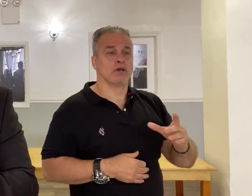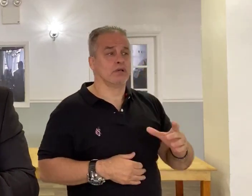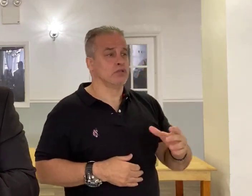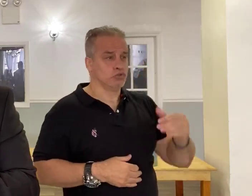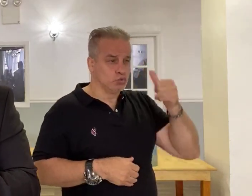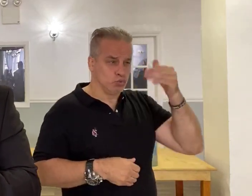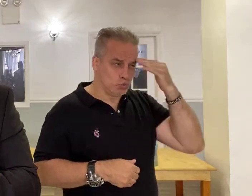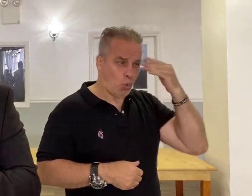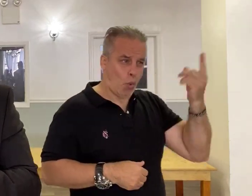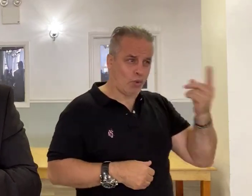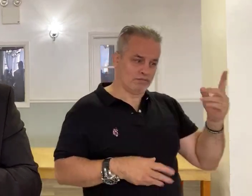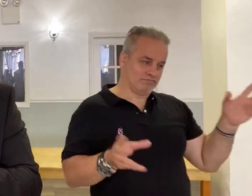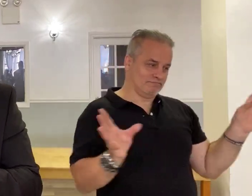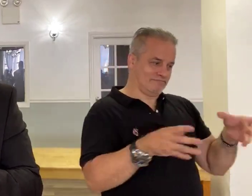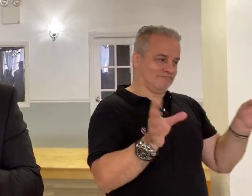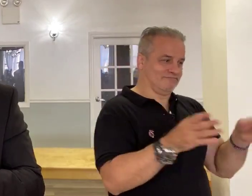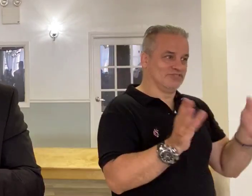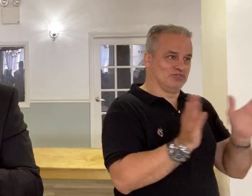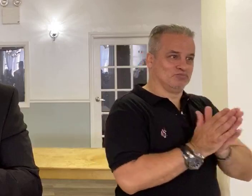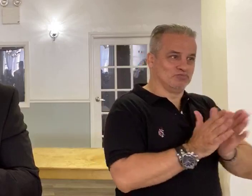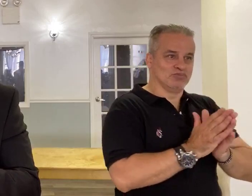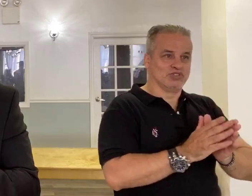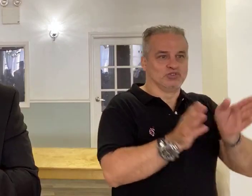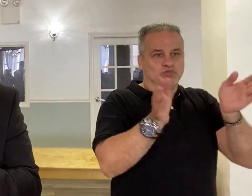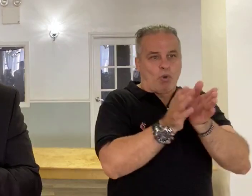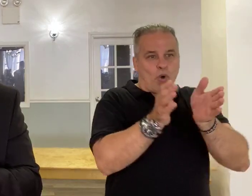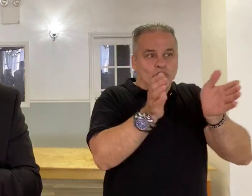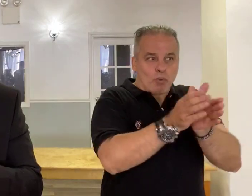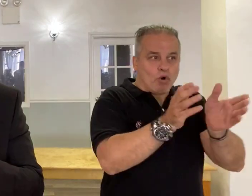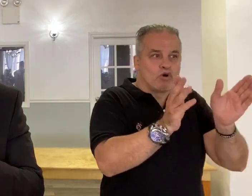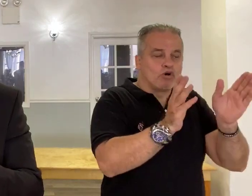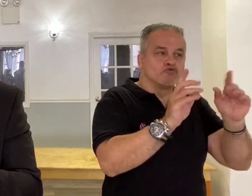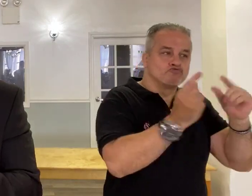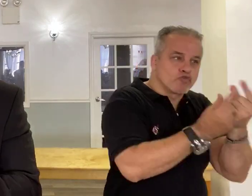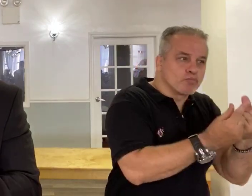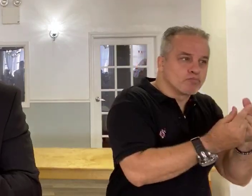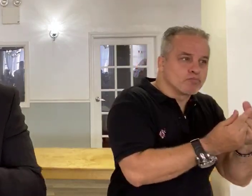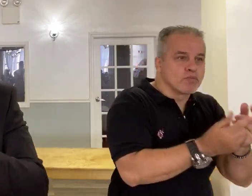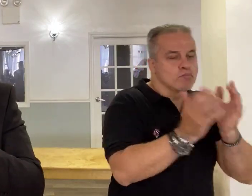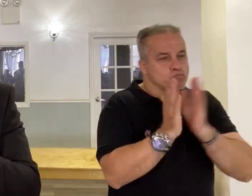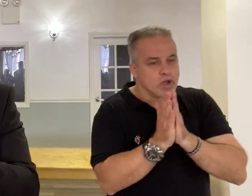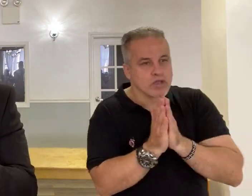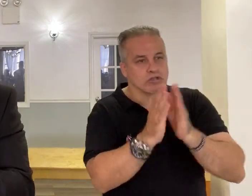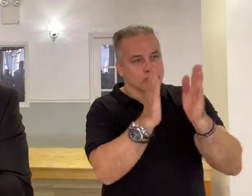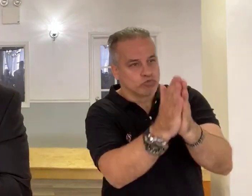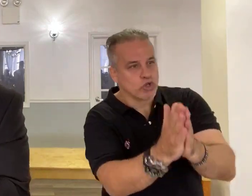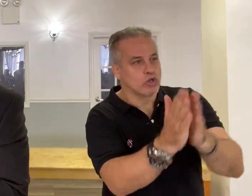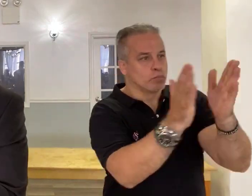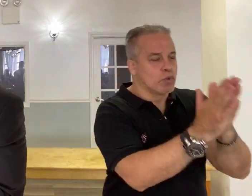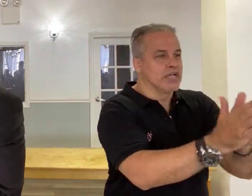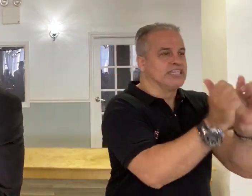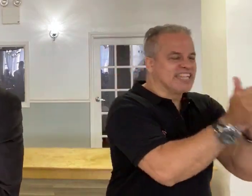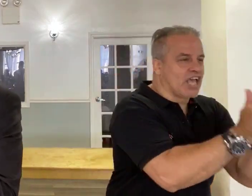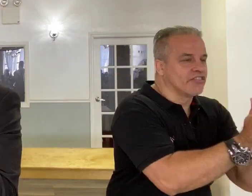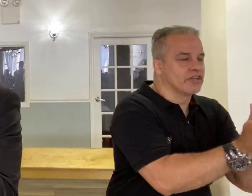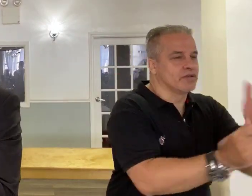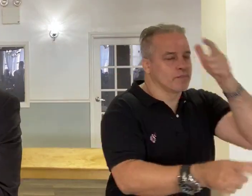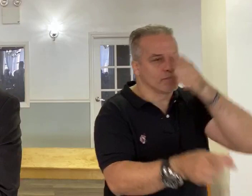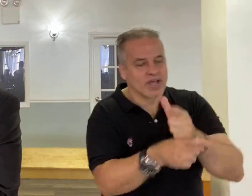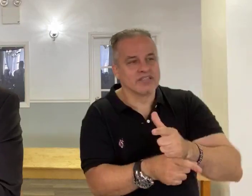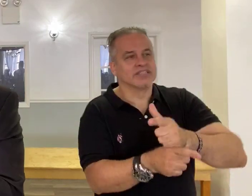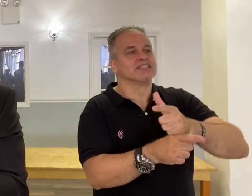current weeks, as you know, we just take small groups and we pray together. Families praying together, brothers and sisters praying